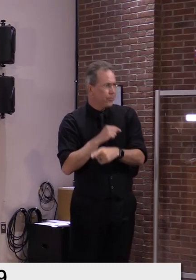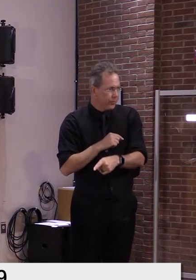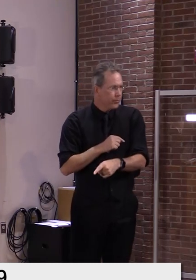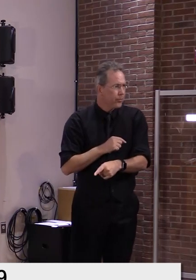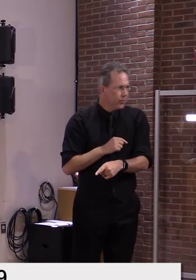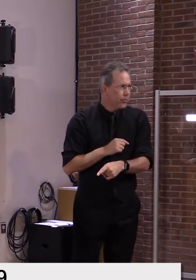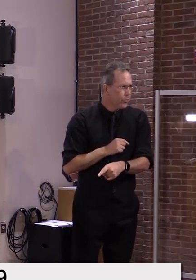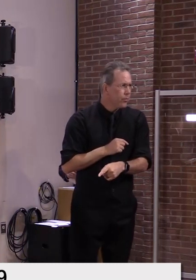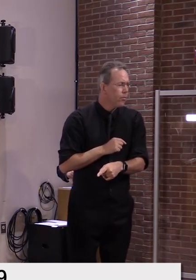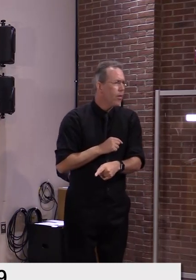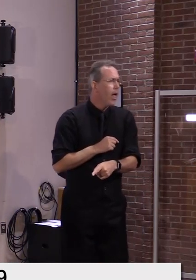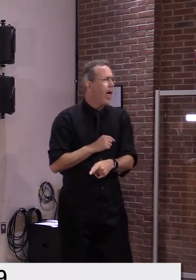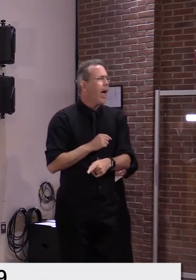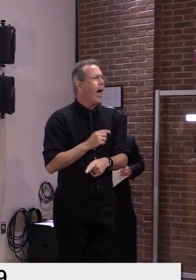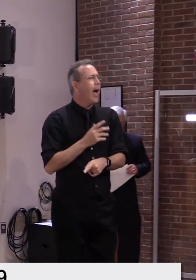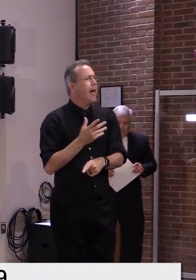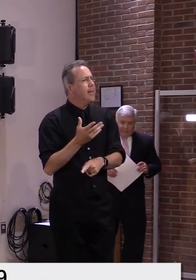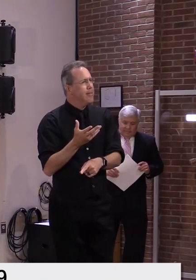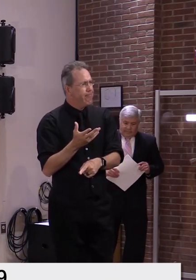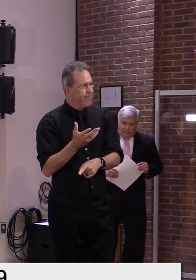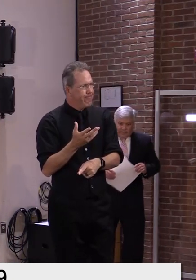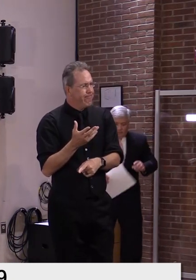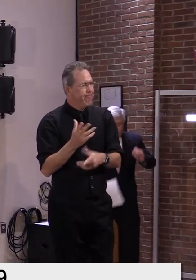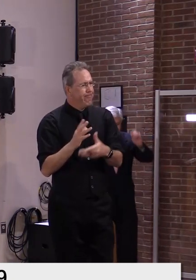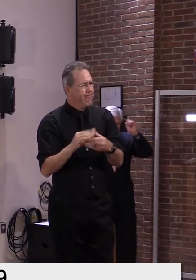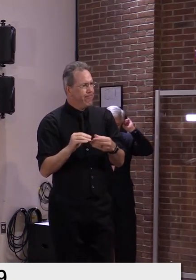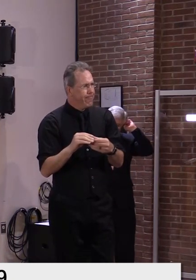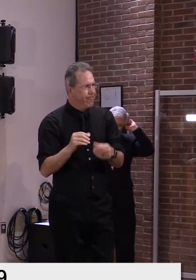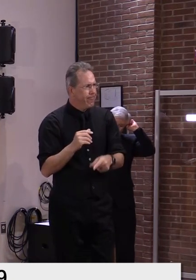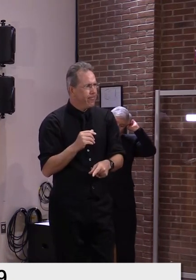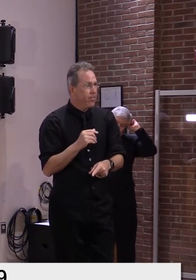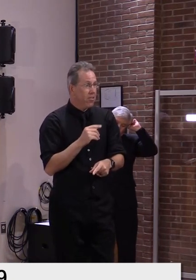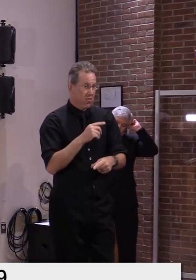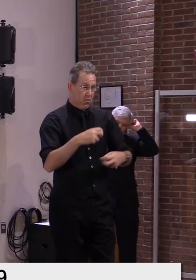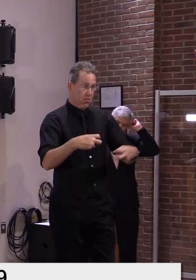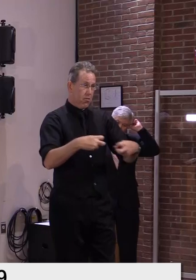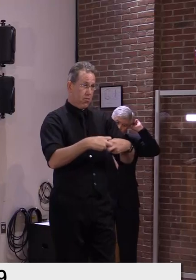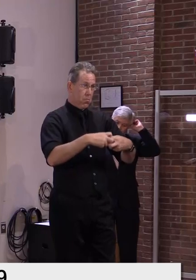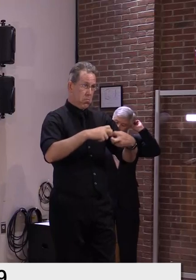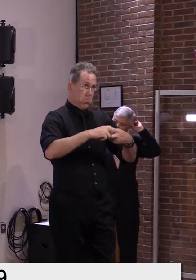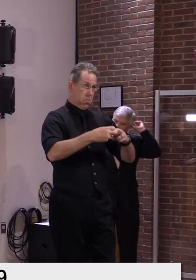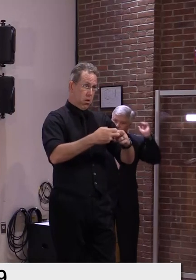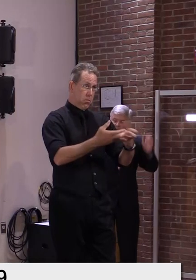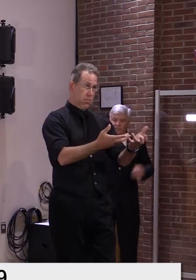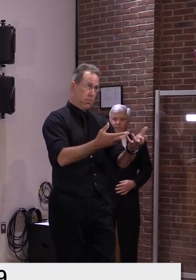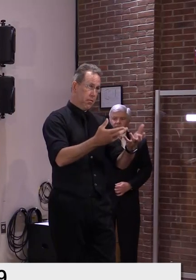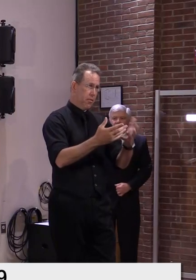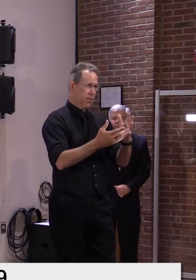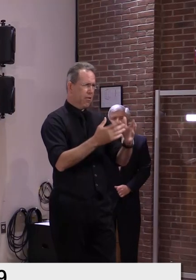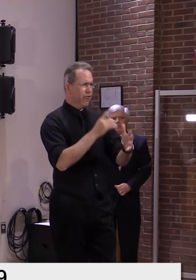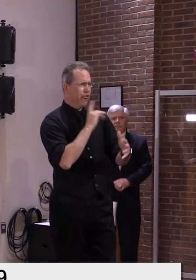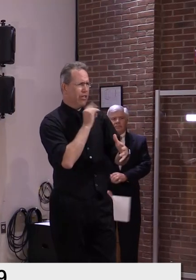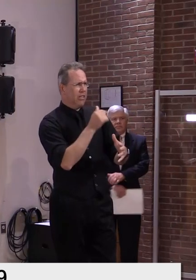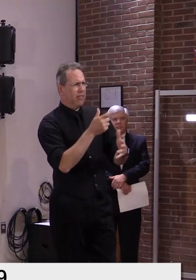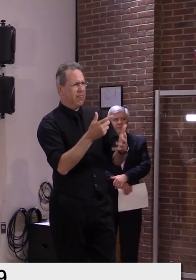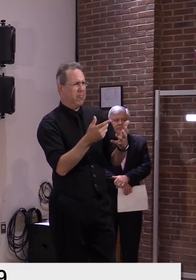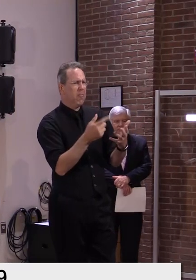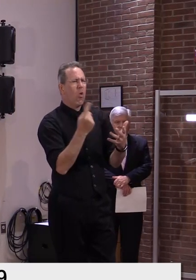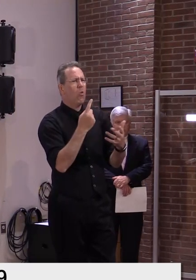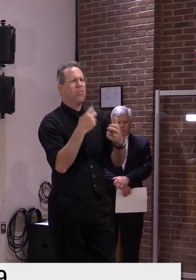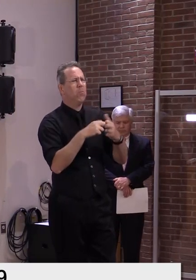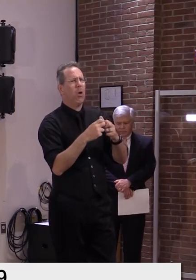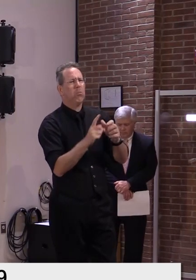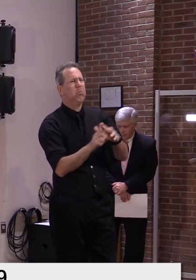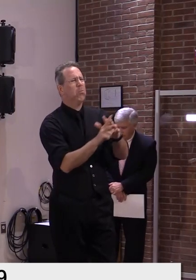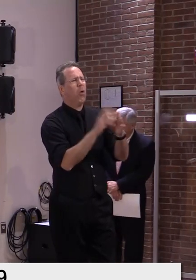call it an issue because it's a known technical correction that has to take place. So right now, in my mind,